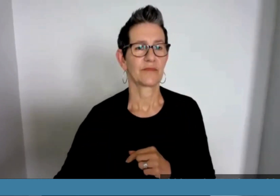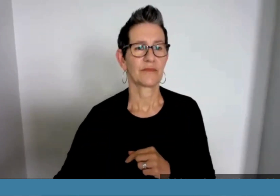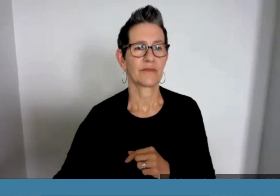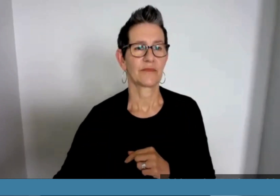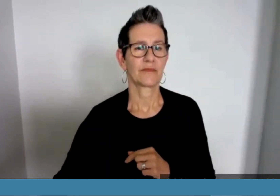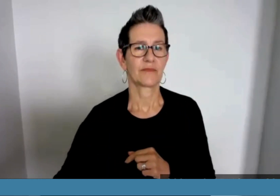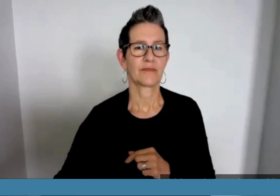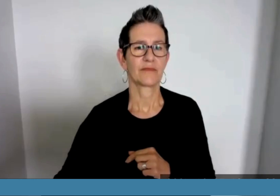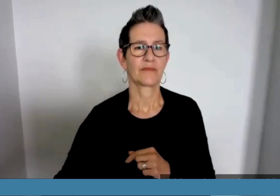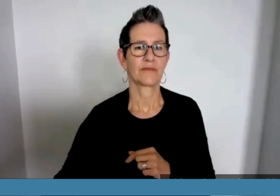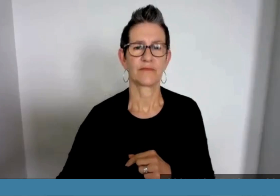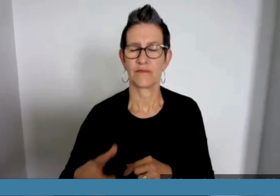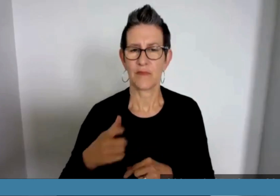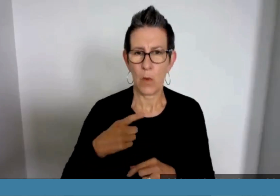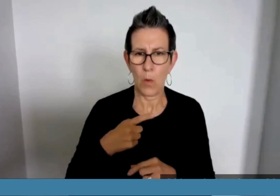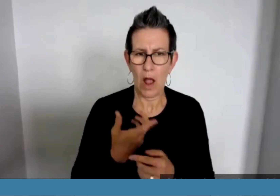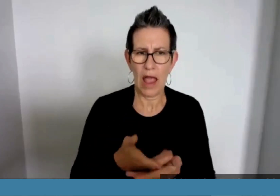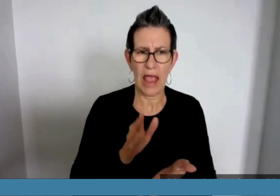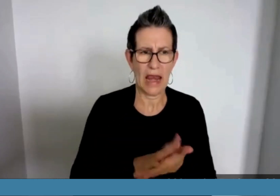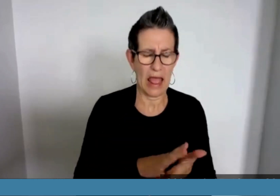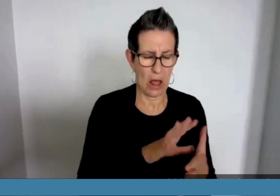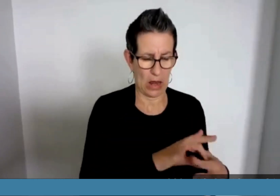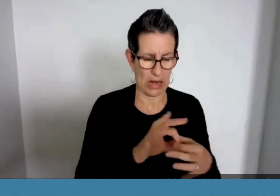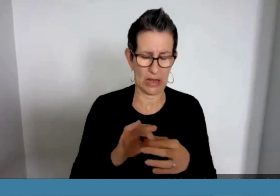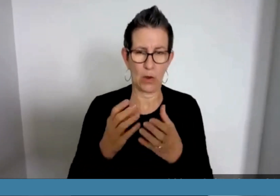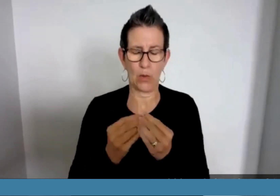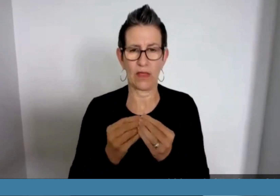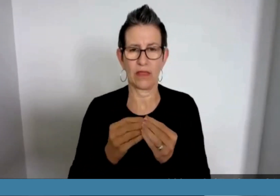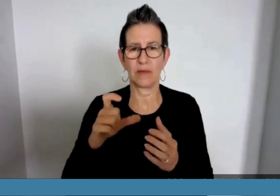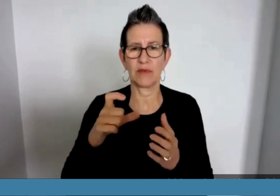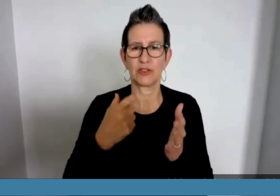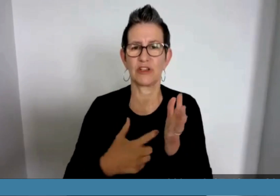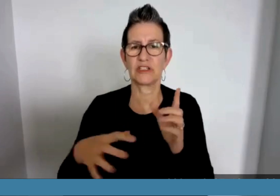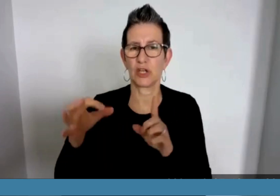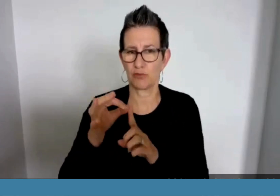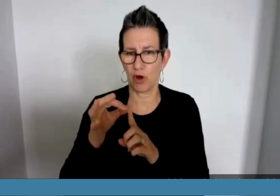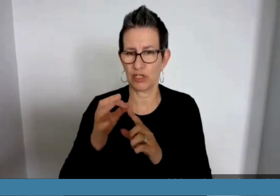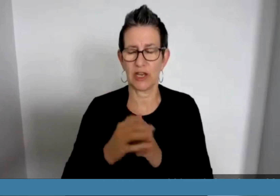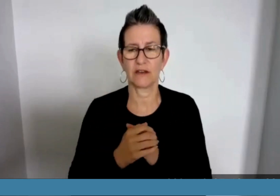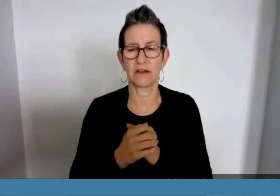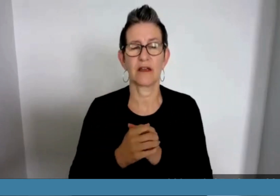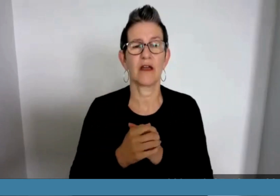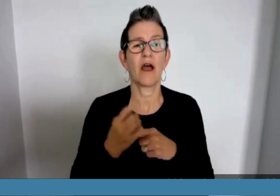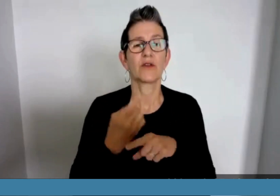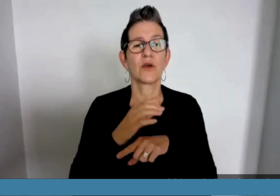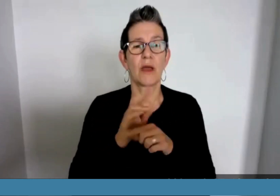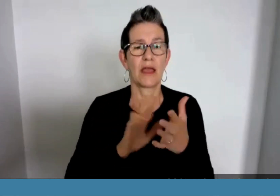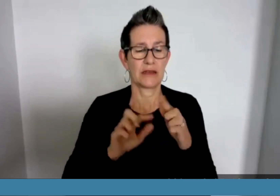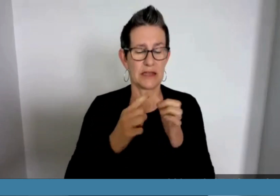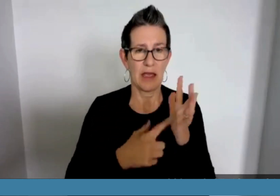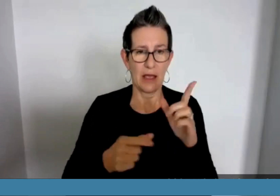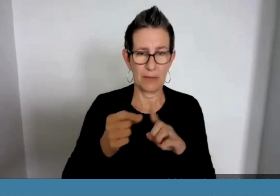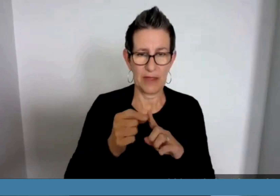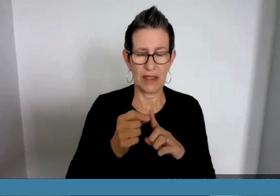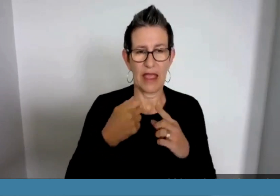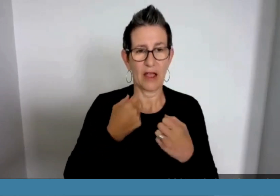how it connects to the commissioned research project. I'll cover NDRP's strategic agenda, our